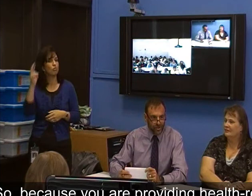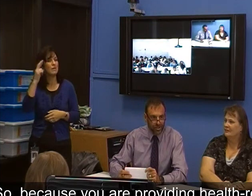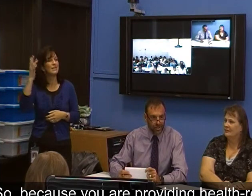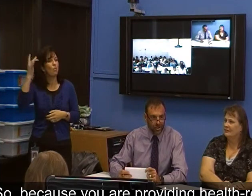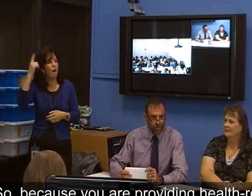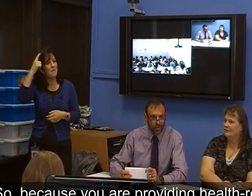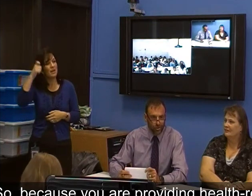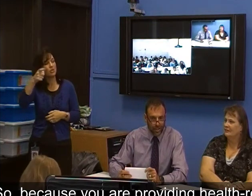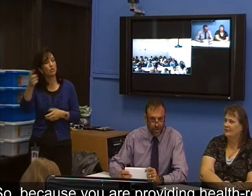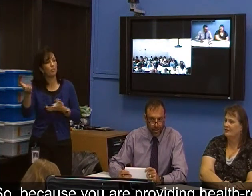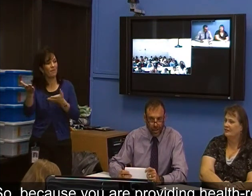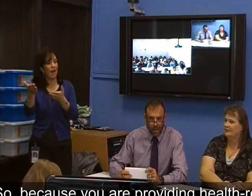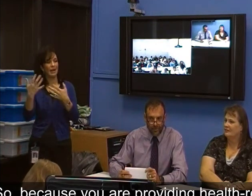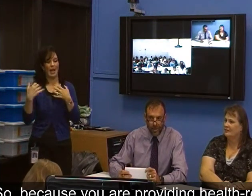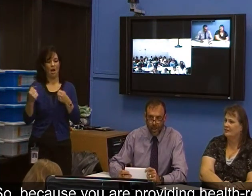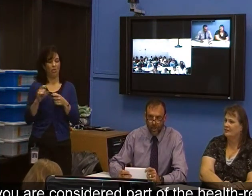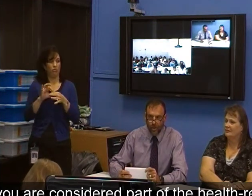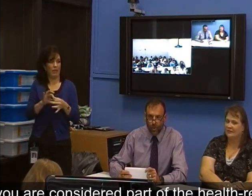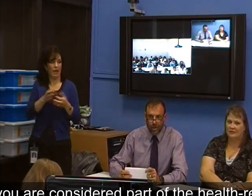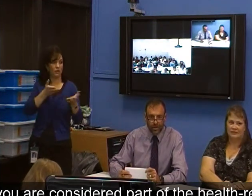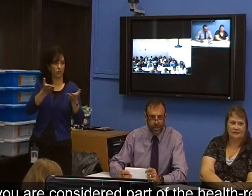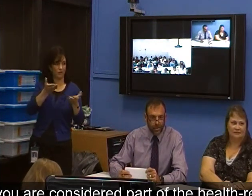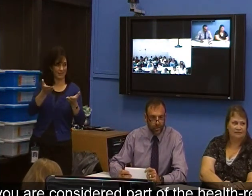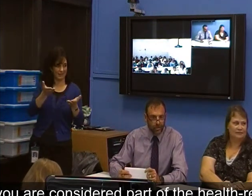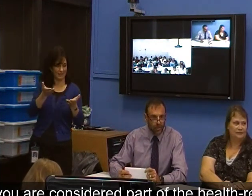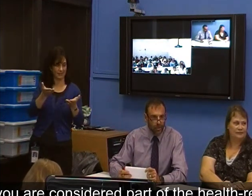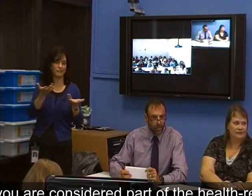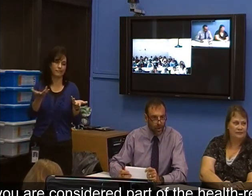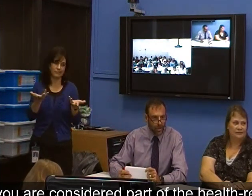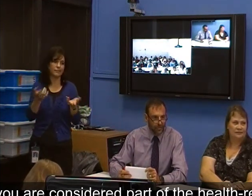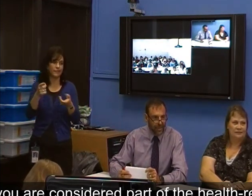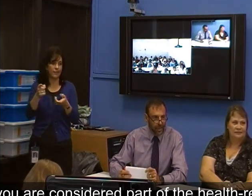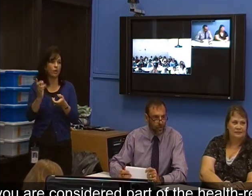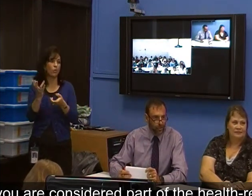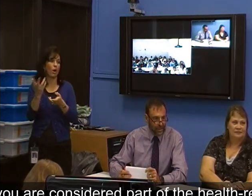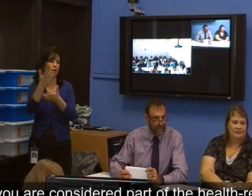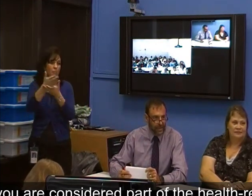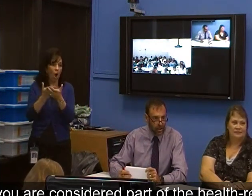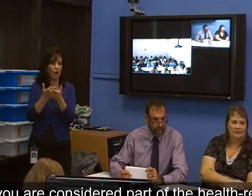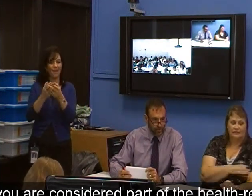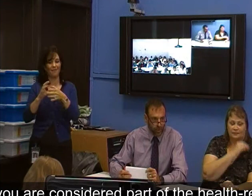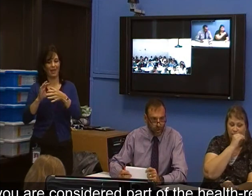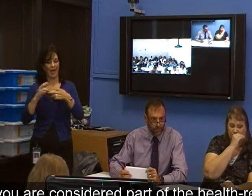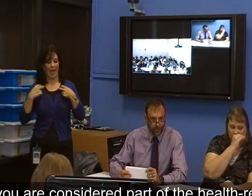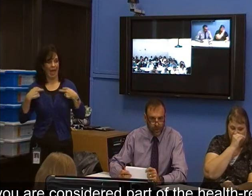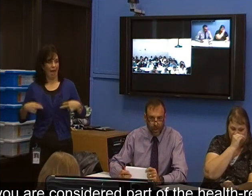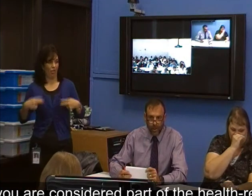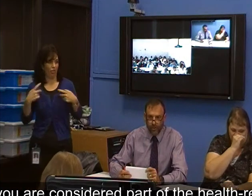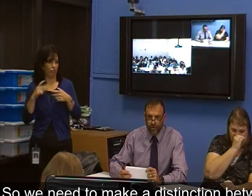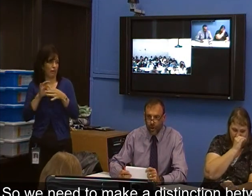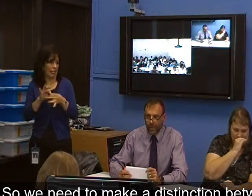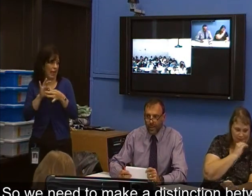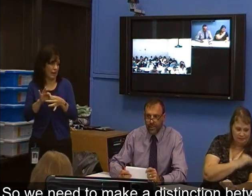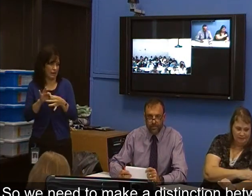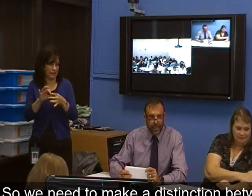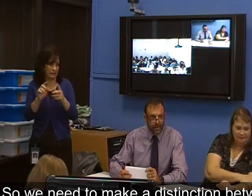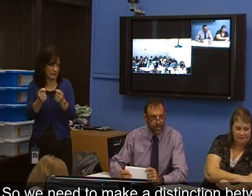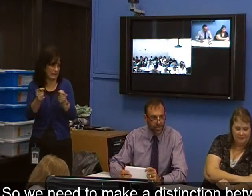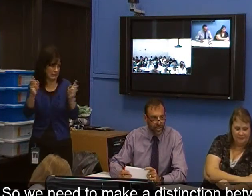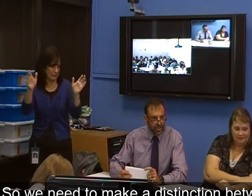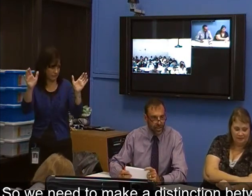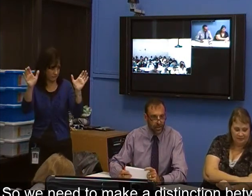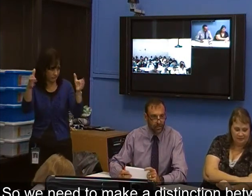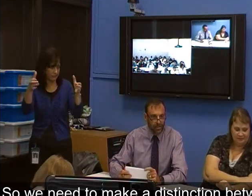related services under the direction of, you are considered part of the health related cost pool. So we need to